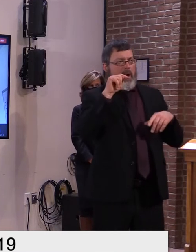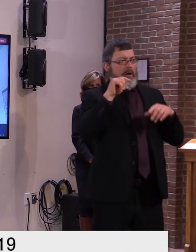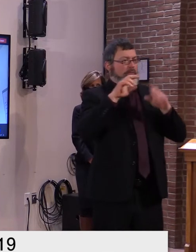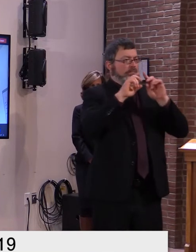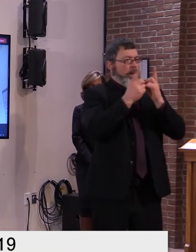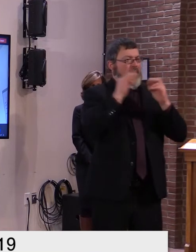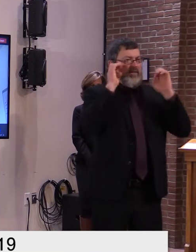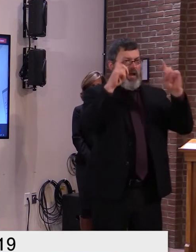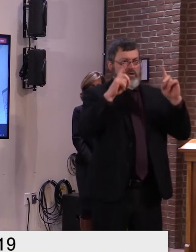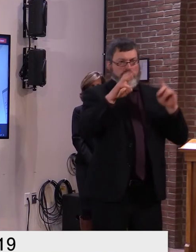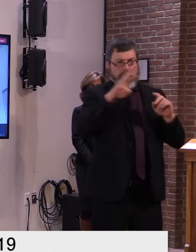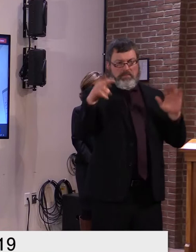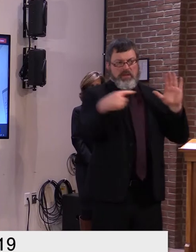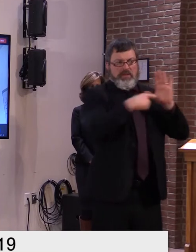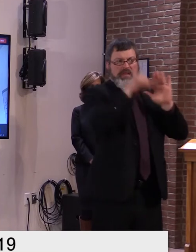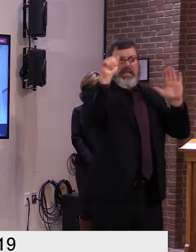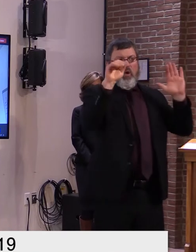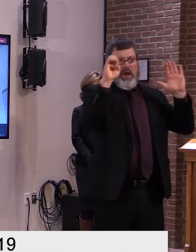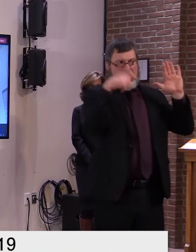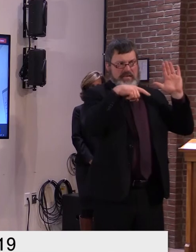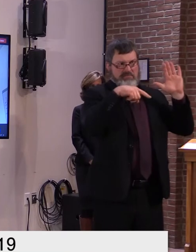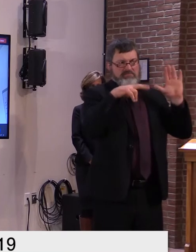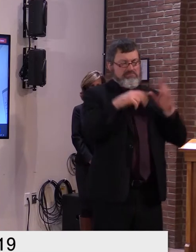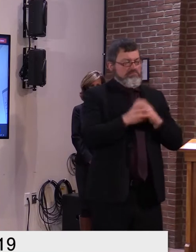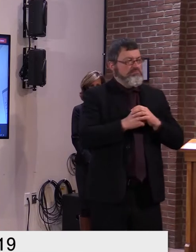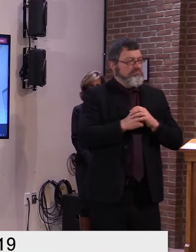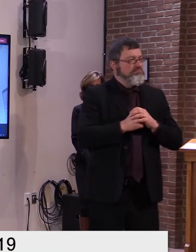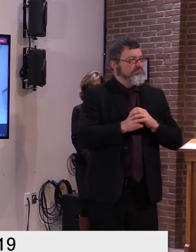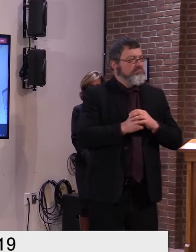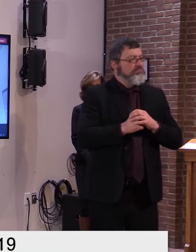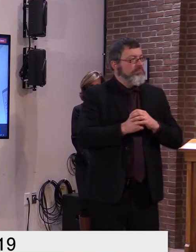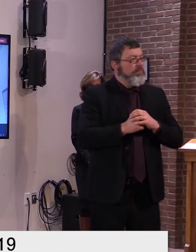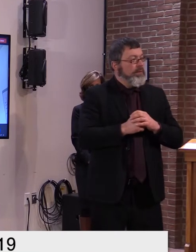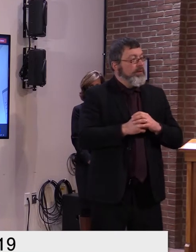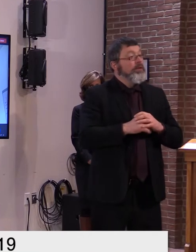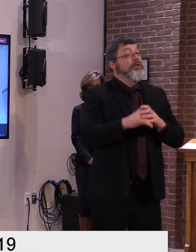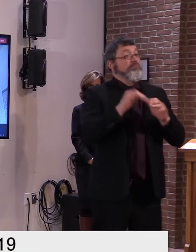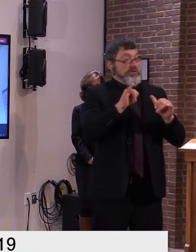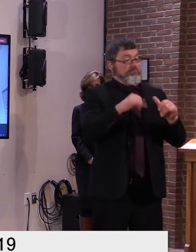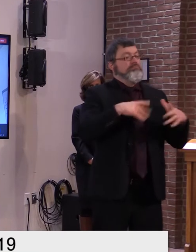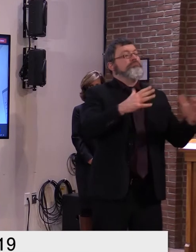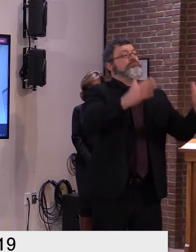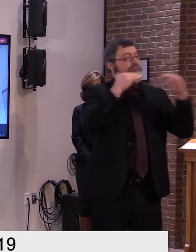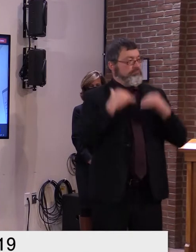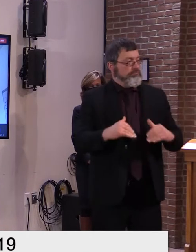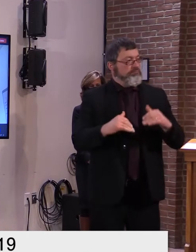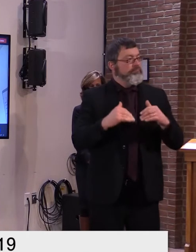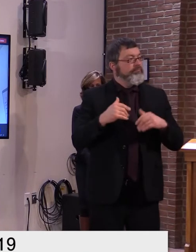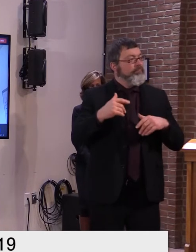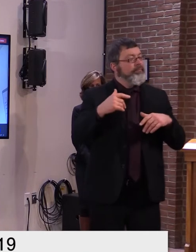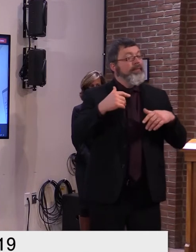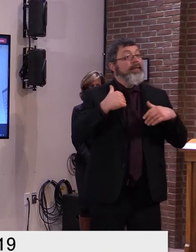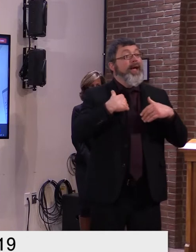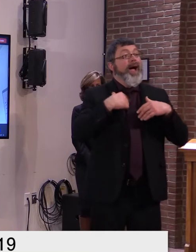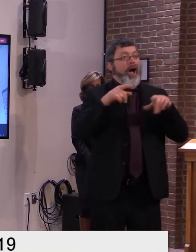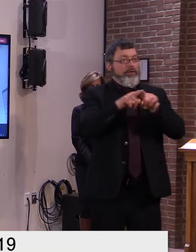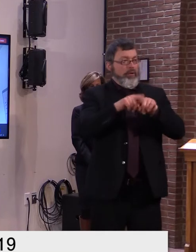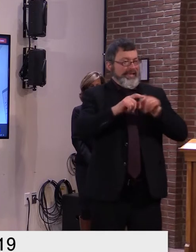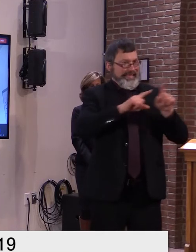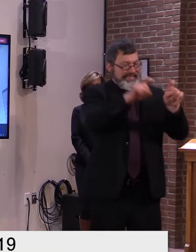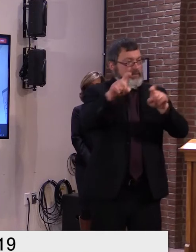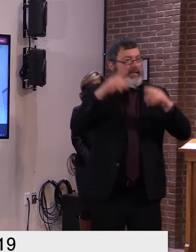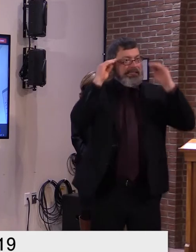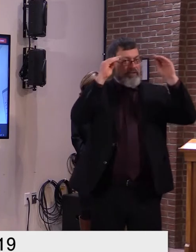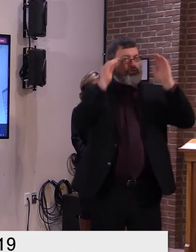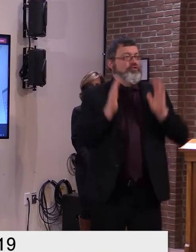We are now into the second week of our December surveillance testing for COVID-19 among school staff. During the month of December, we're